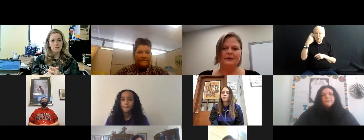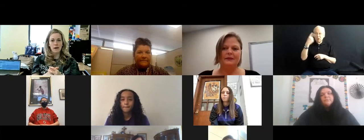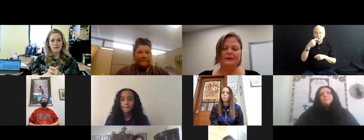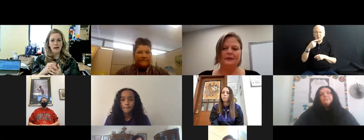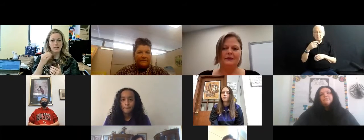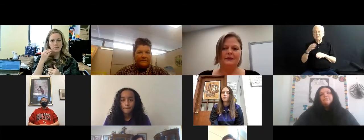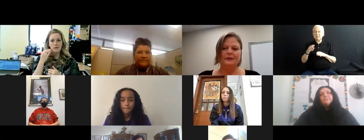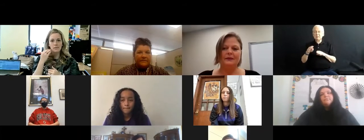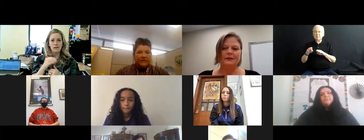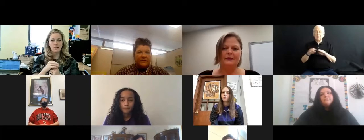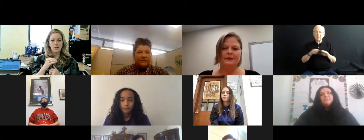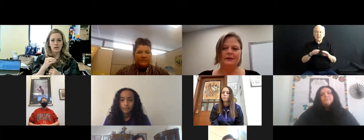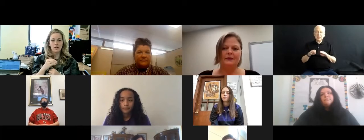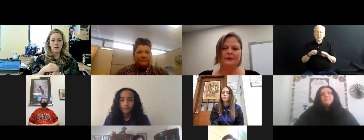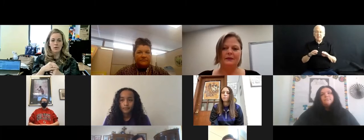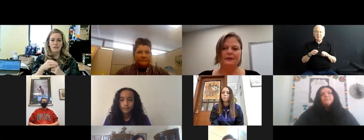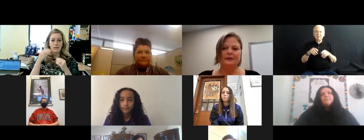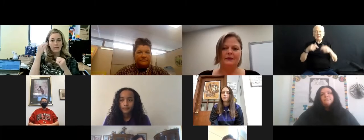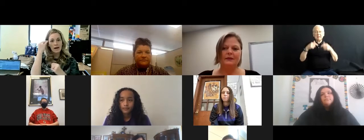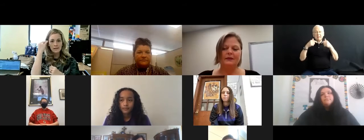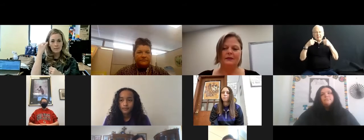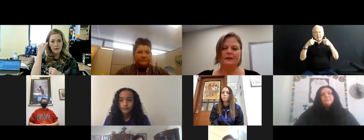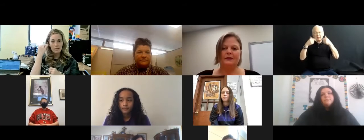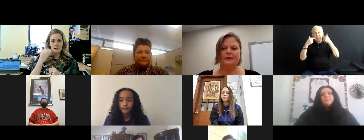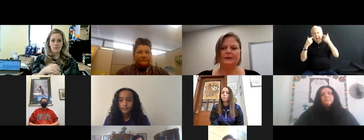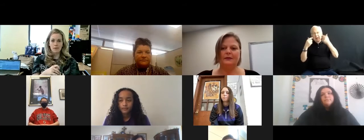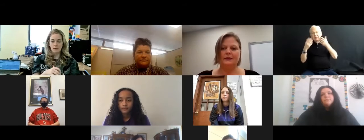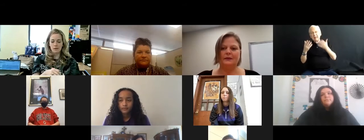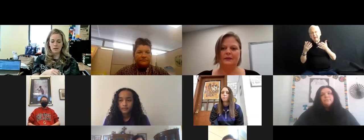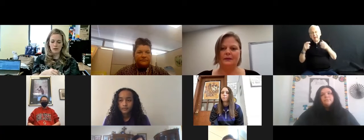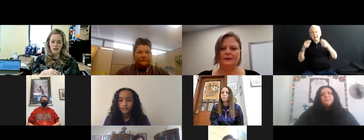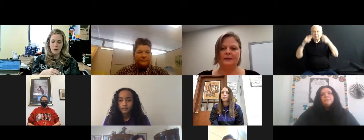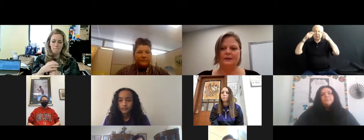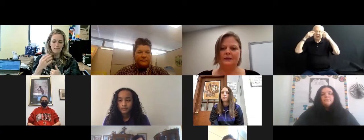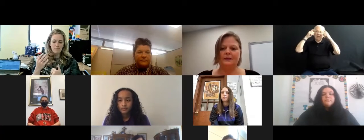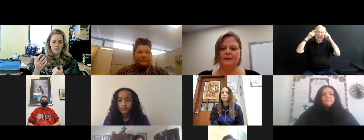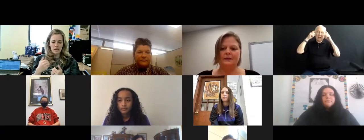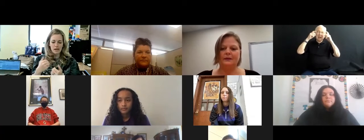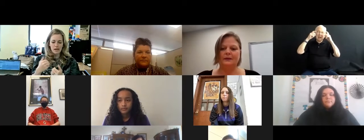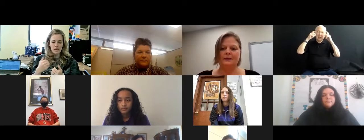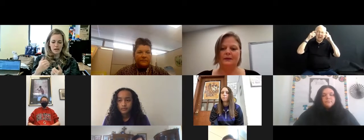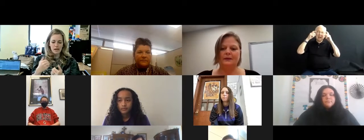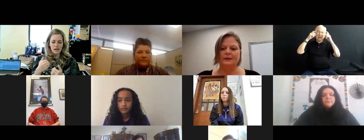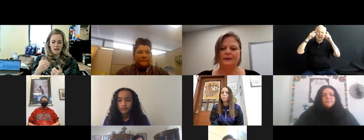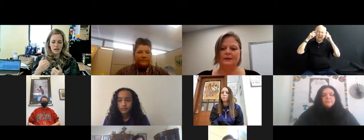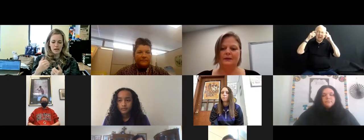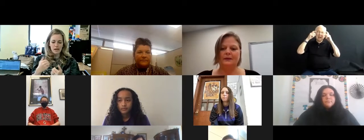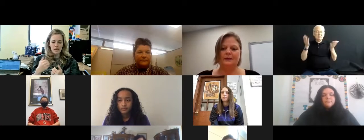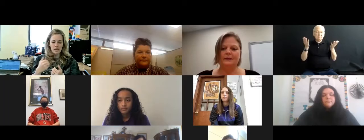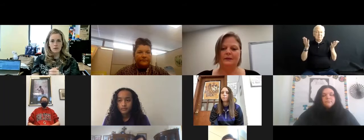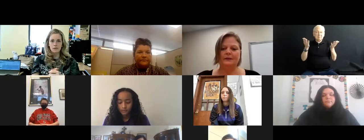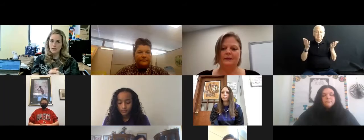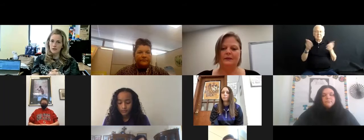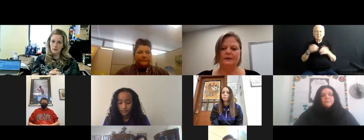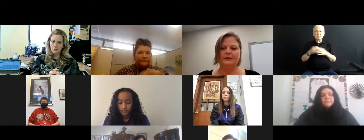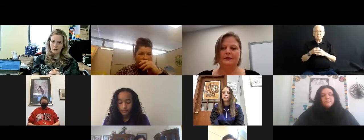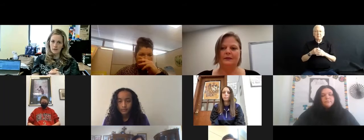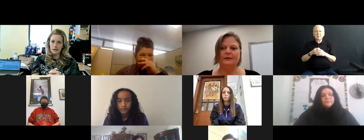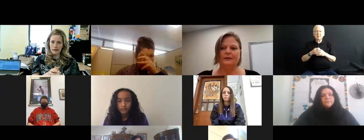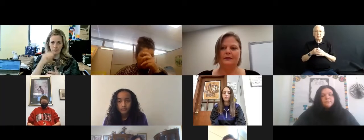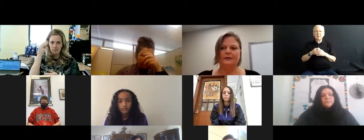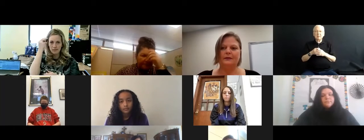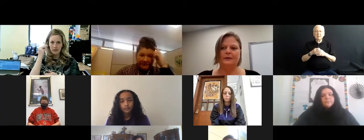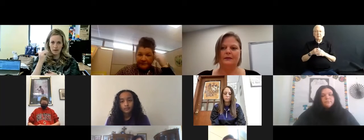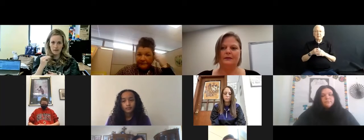Sometimes if they smile a lot, it might be here, or if they have glasses, it might be something up here. And it would be the first letter of their first